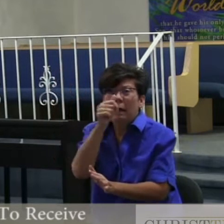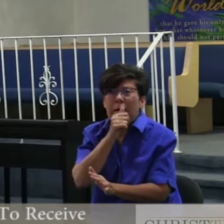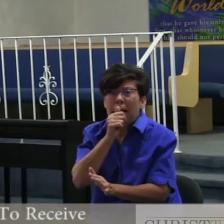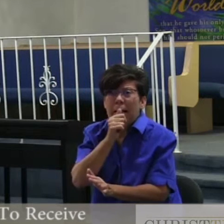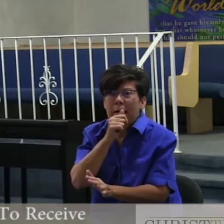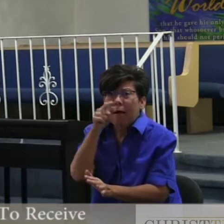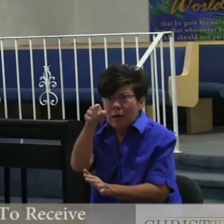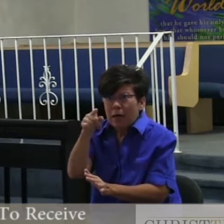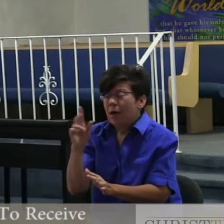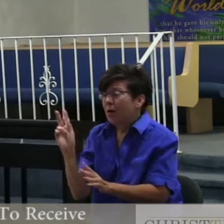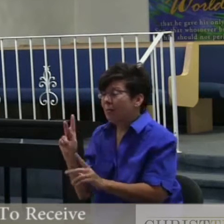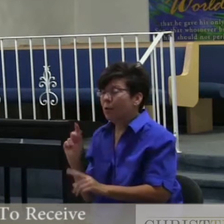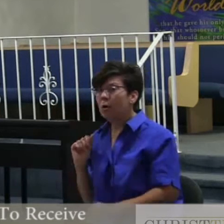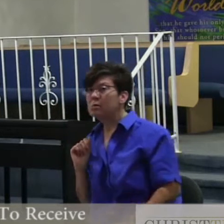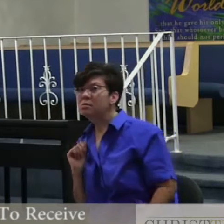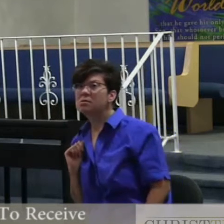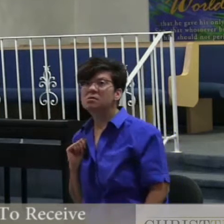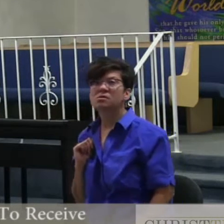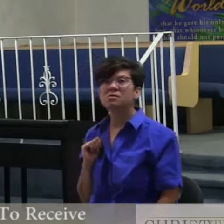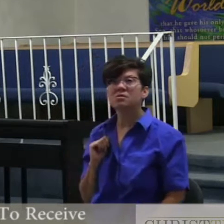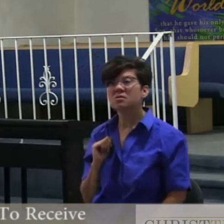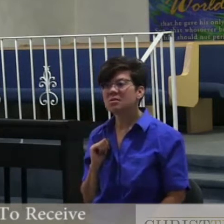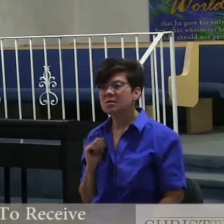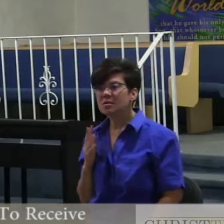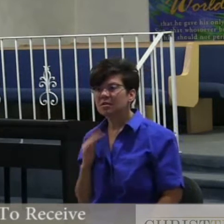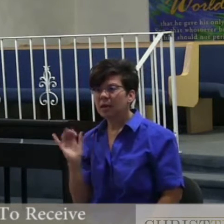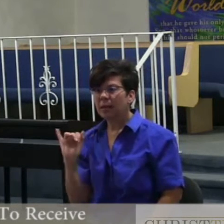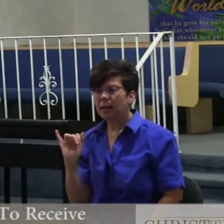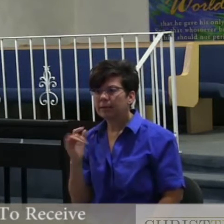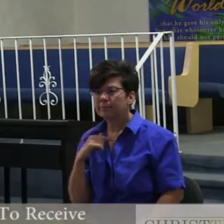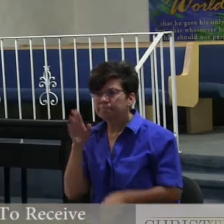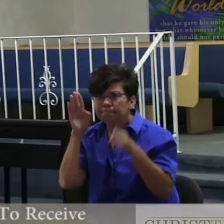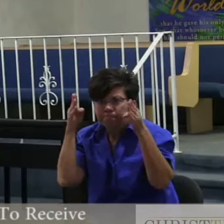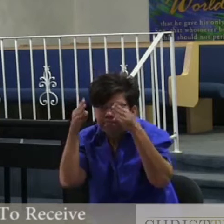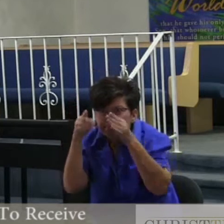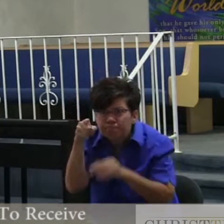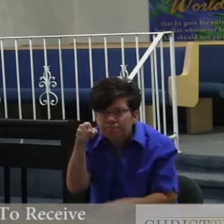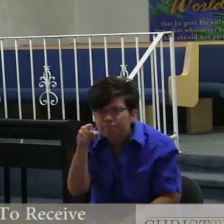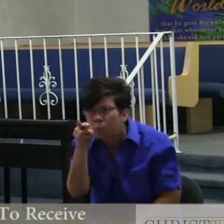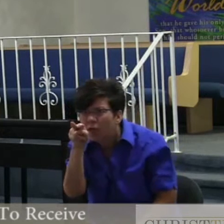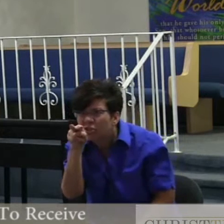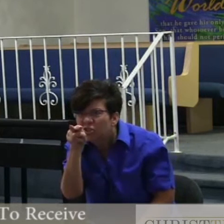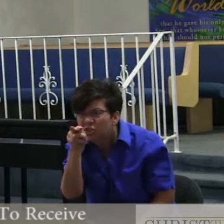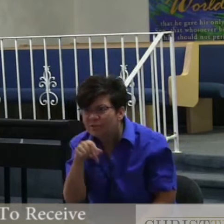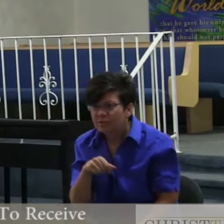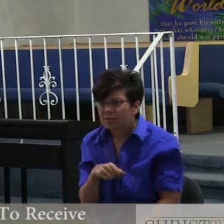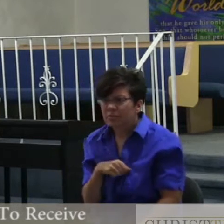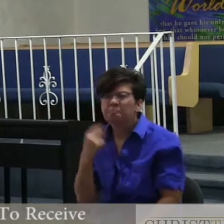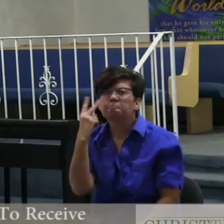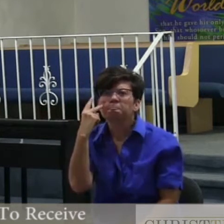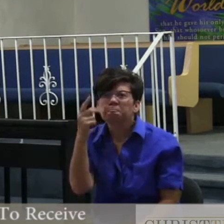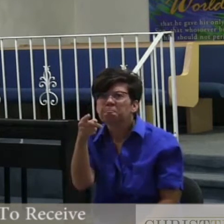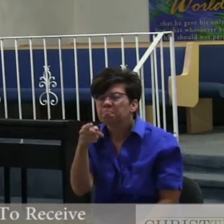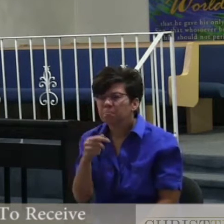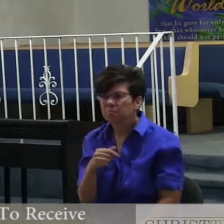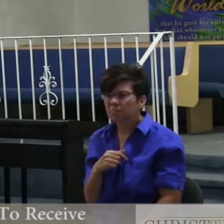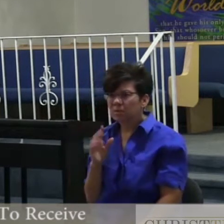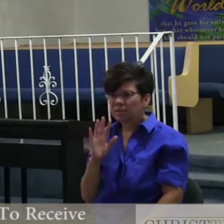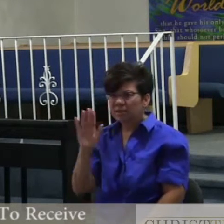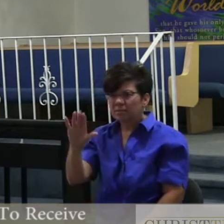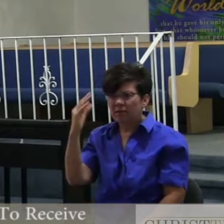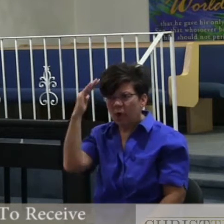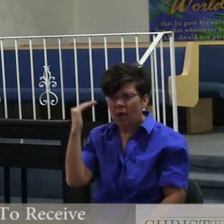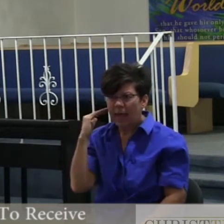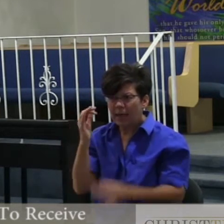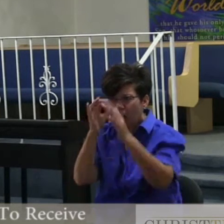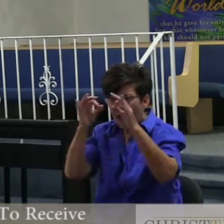the people out the world have their, it's almost like they have 10 eyes. They're watching us. It seems like they got eyes all around their